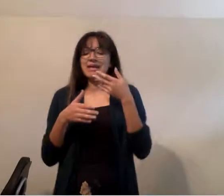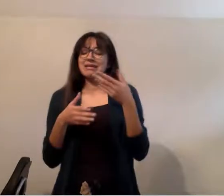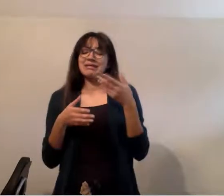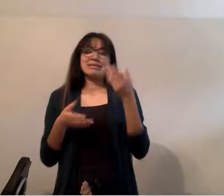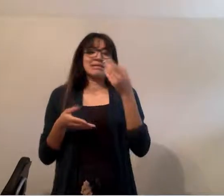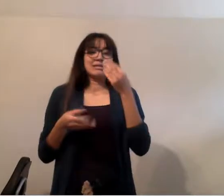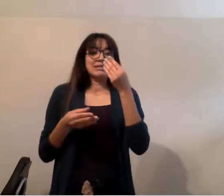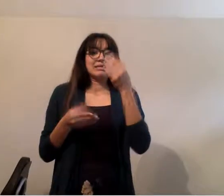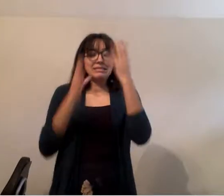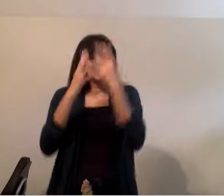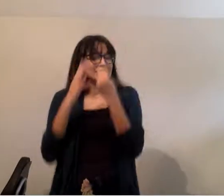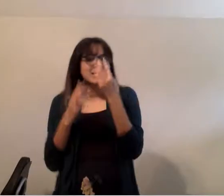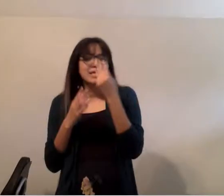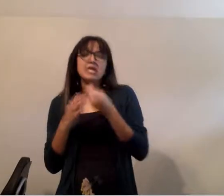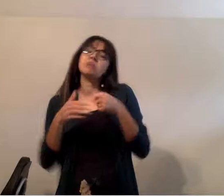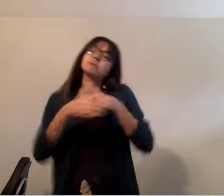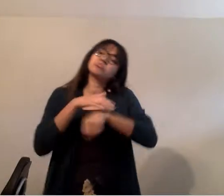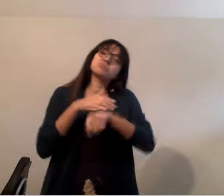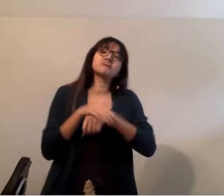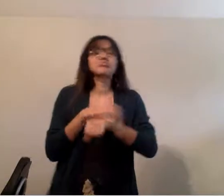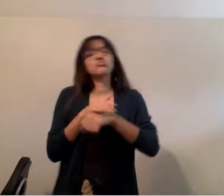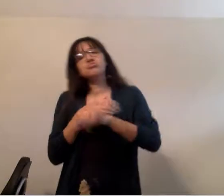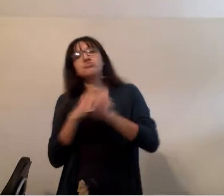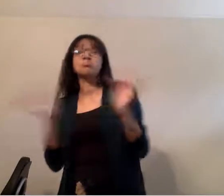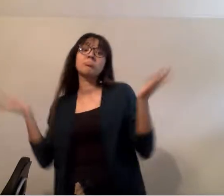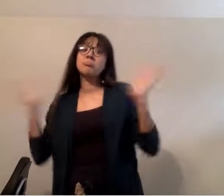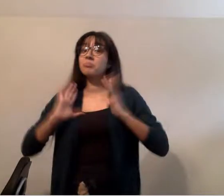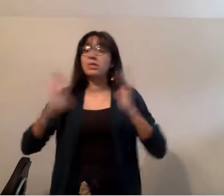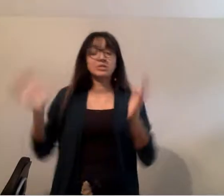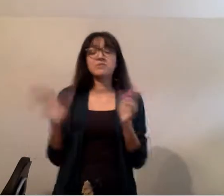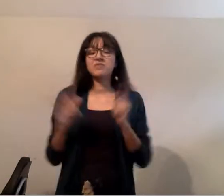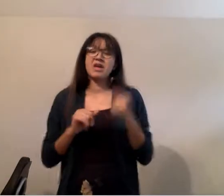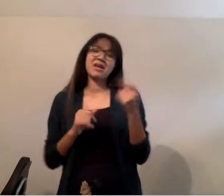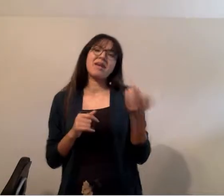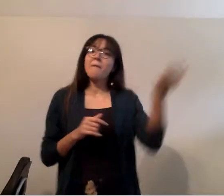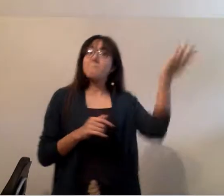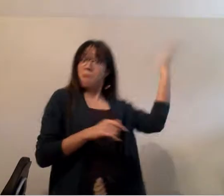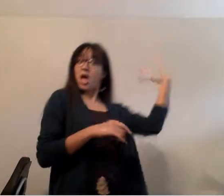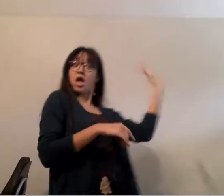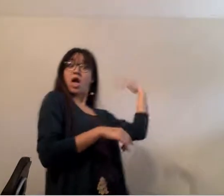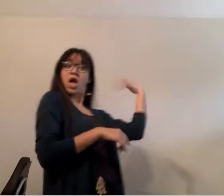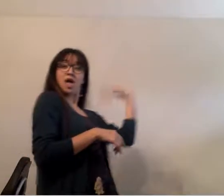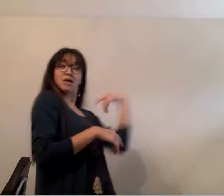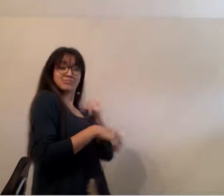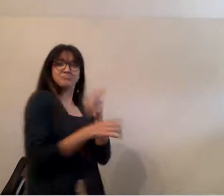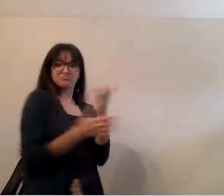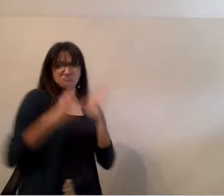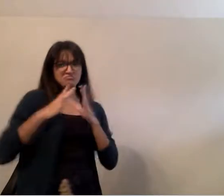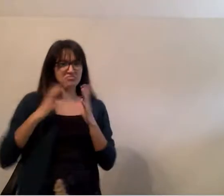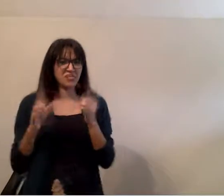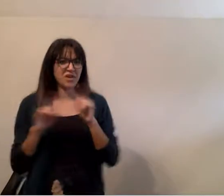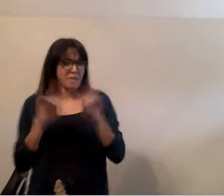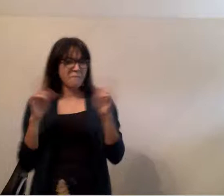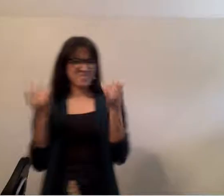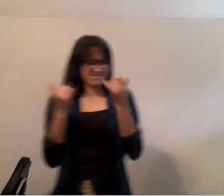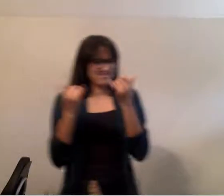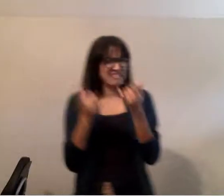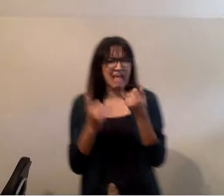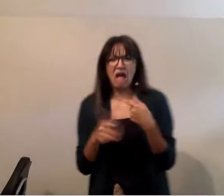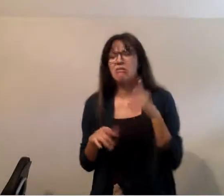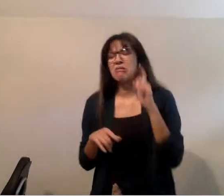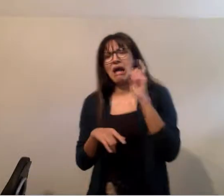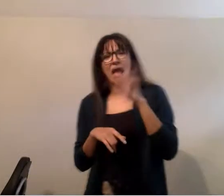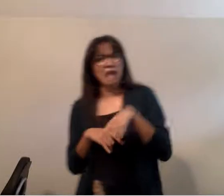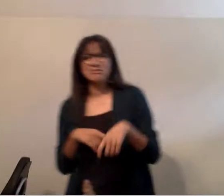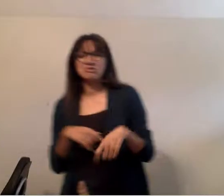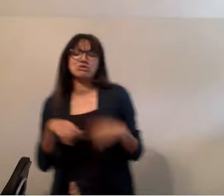generation, which in tribal times might have worked okay. But if you haven't noticed, now we're not in tribal times. We're in an advanced